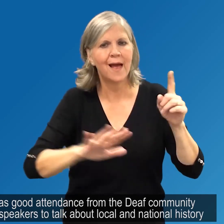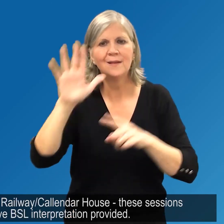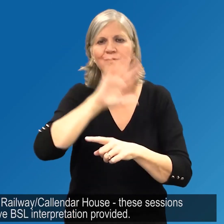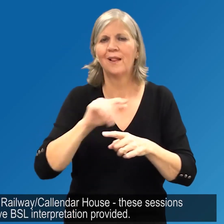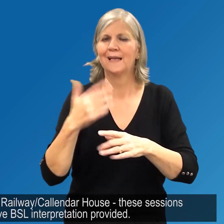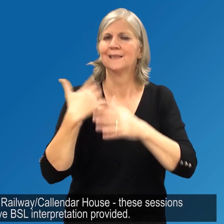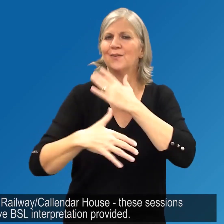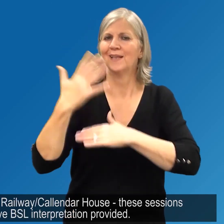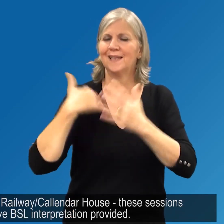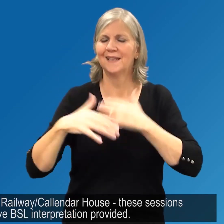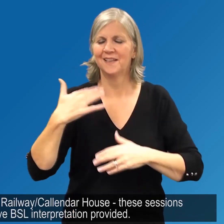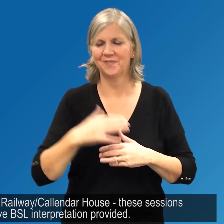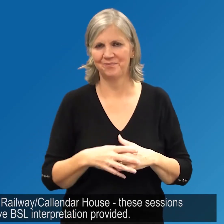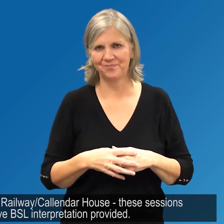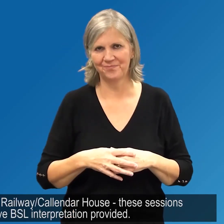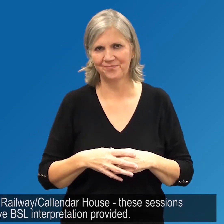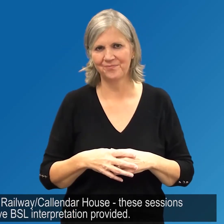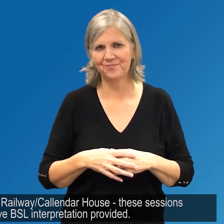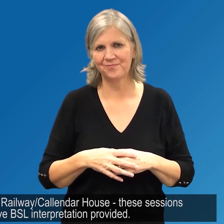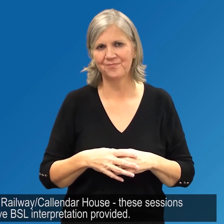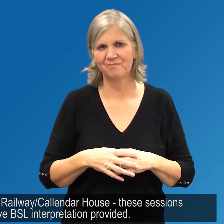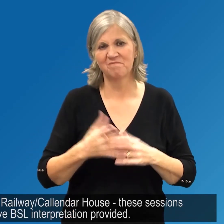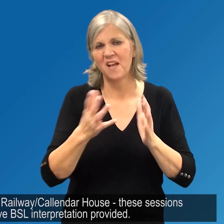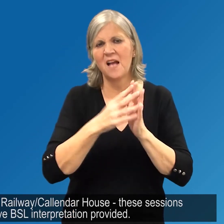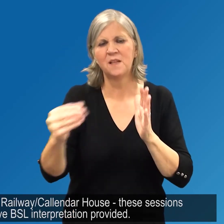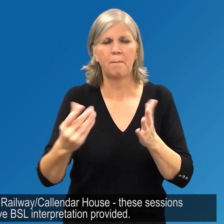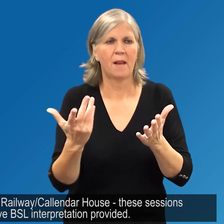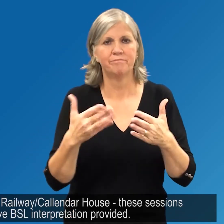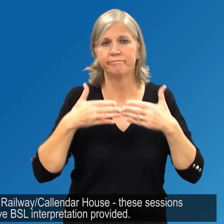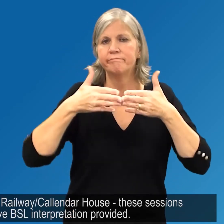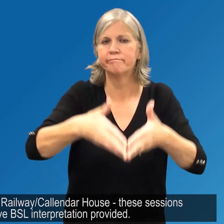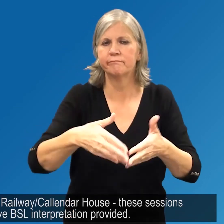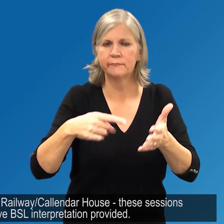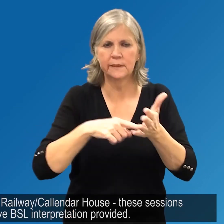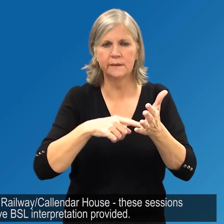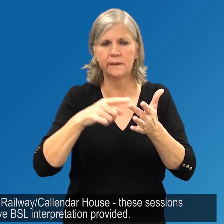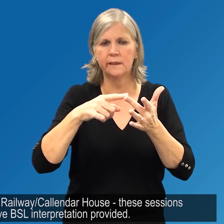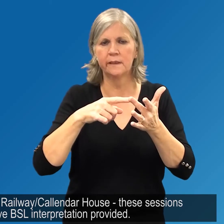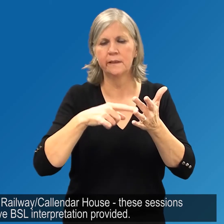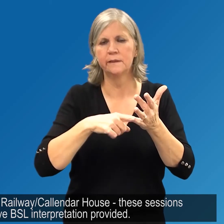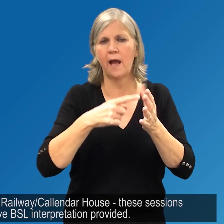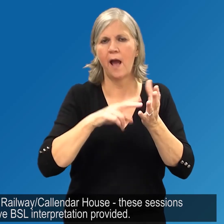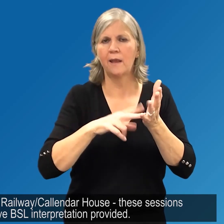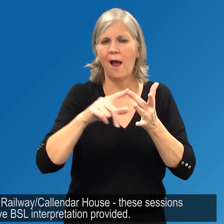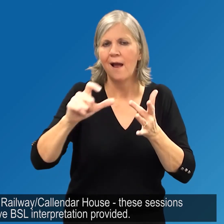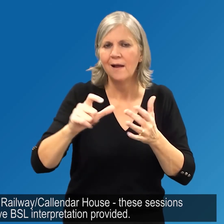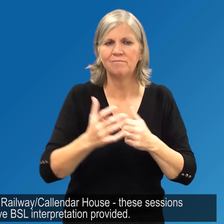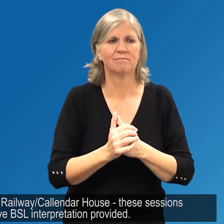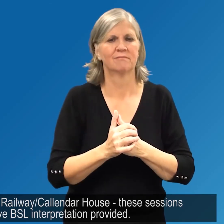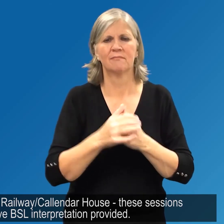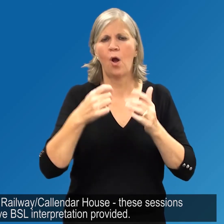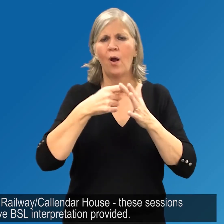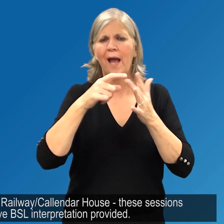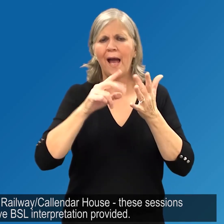For example, Titanic, Canal Railway, Callender House. These sessions have had BSL interpretation